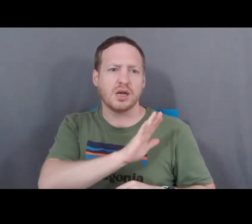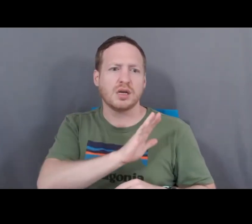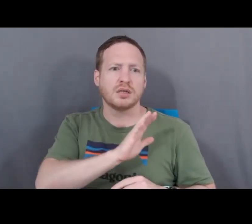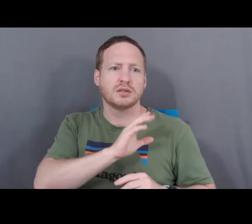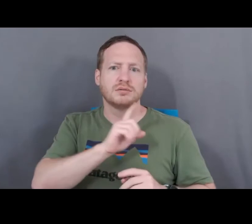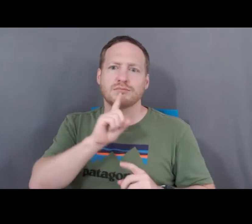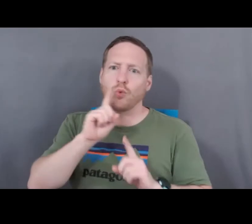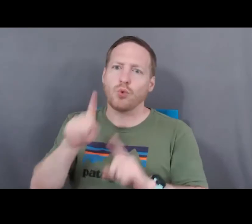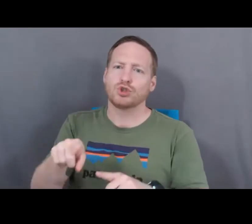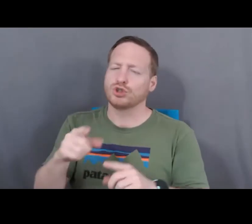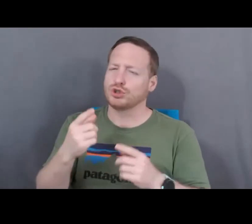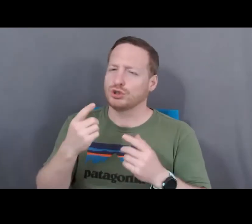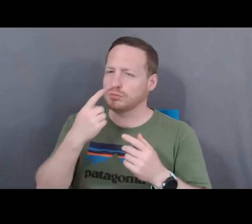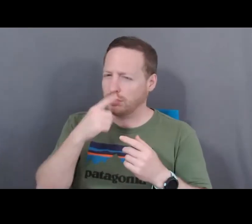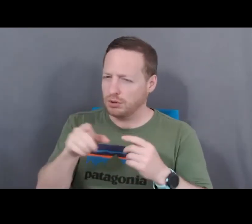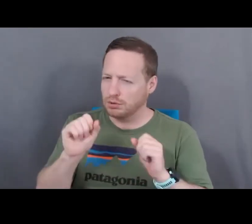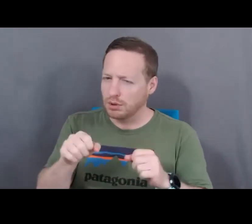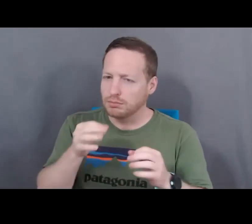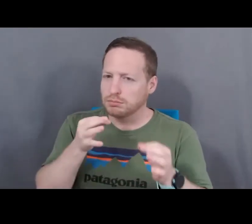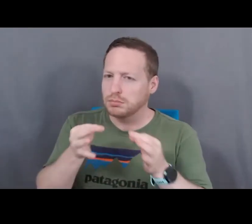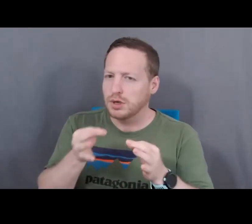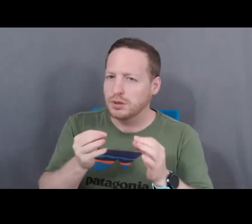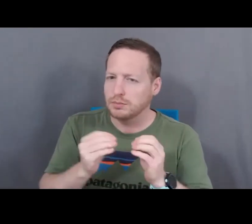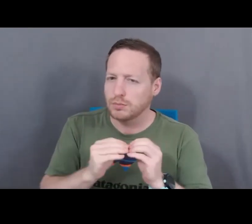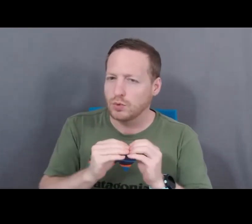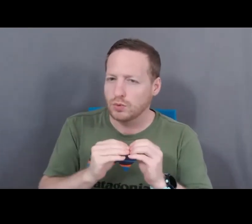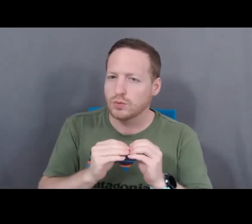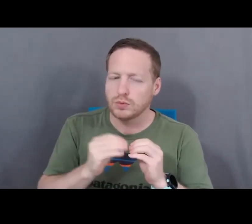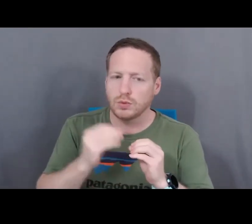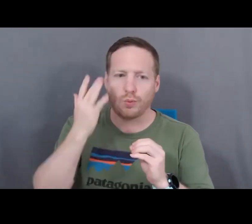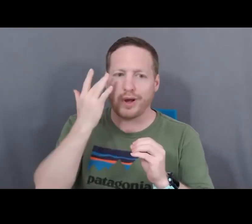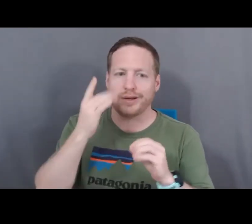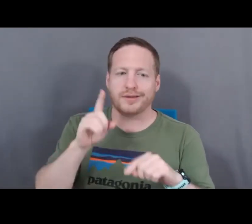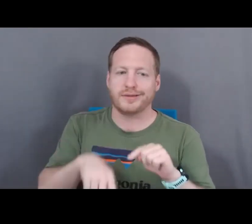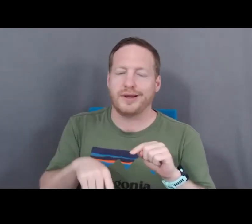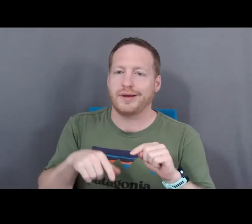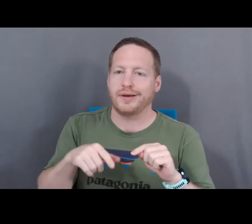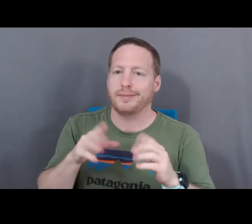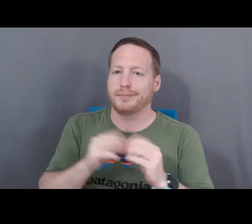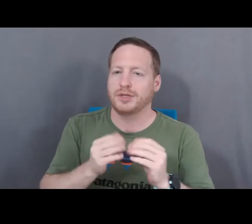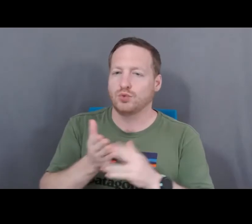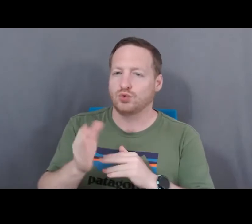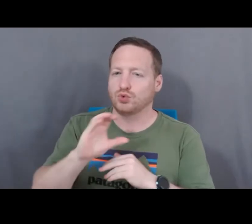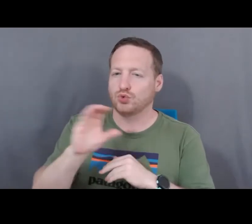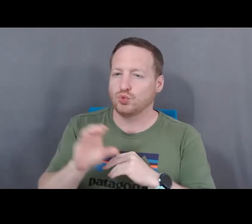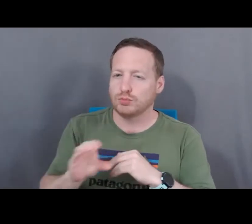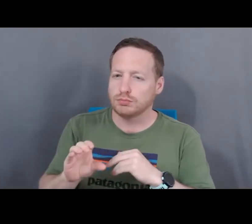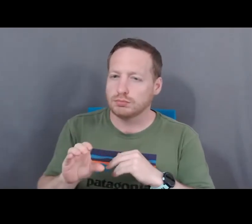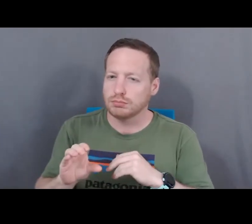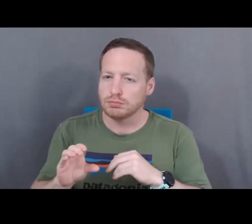Mike? In terms of, do you mind go ahead and explaining a little bit more about that? Because in terms of